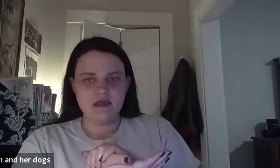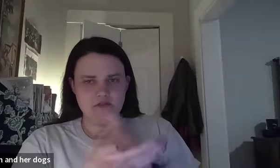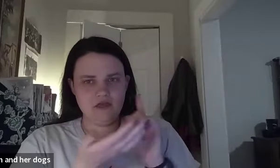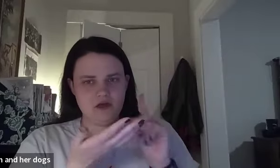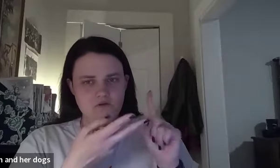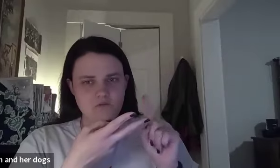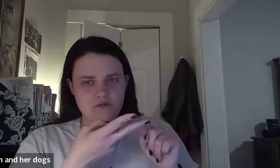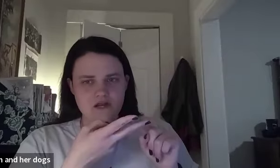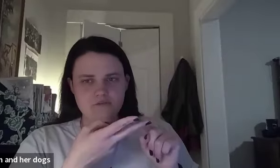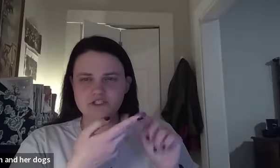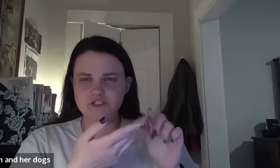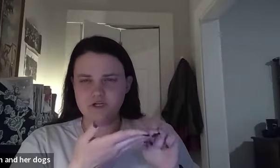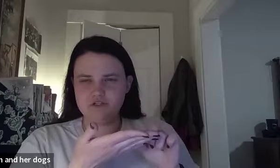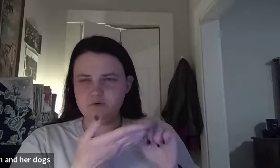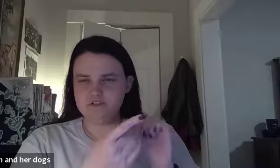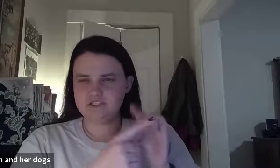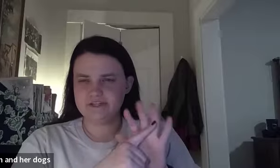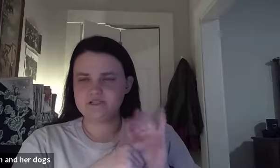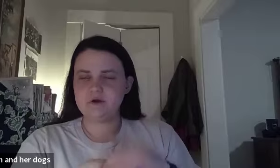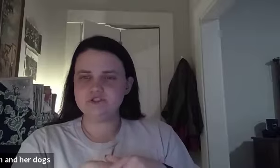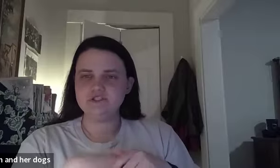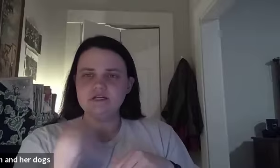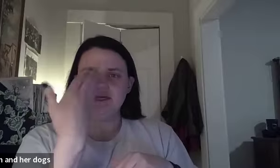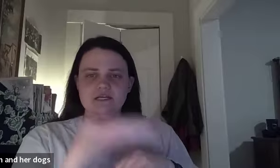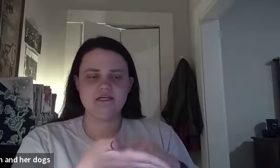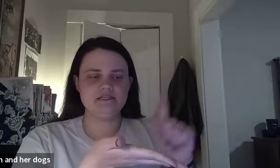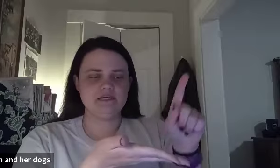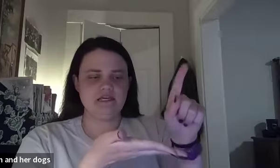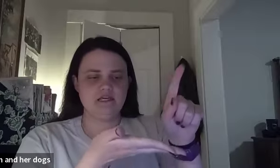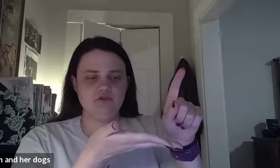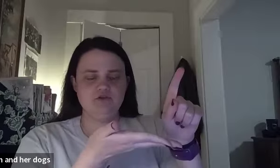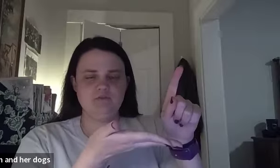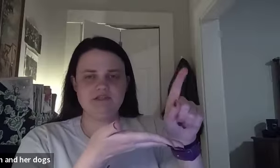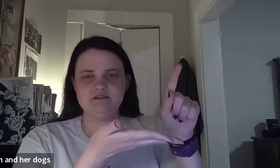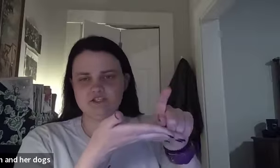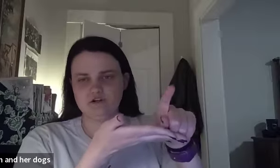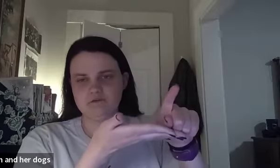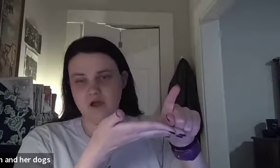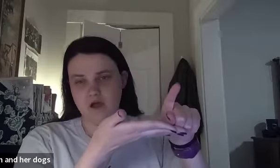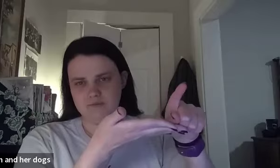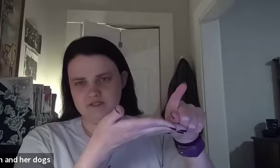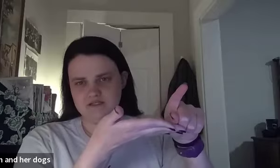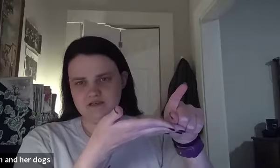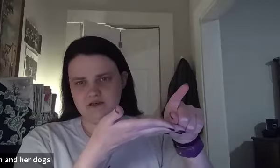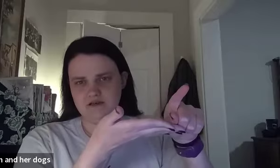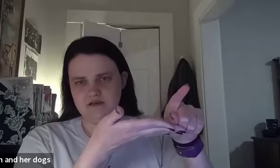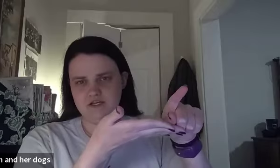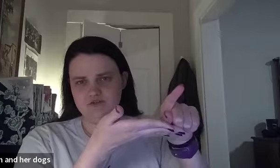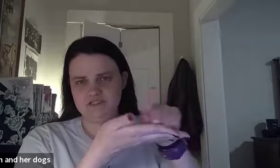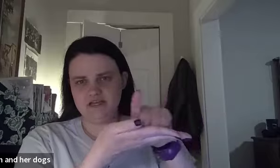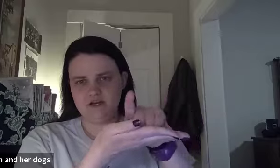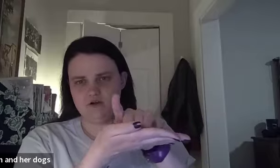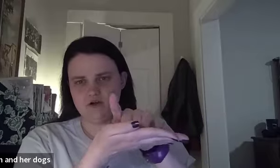Now, the other one that I'm going to show you is more just of exposure you basically start from the opposite side and you slide